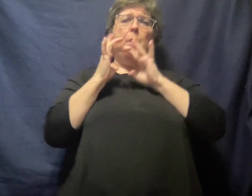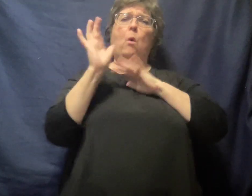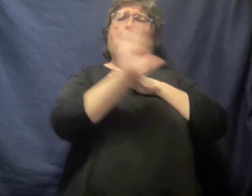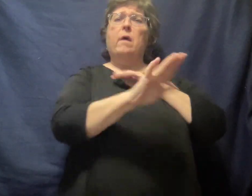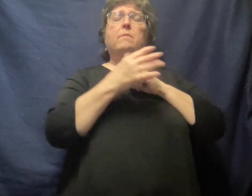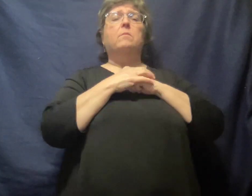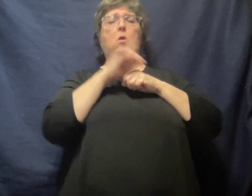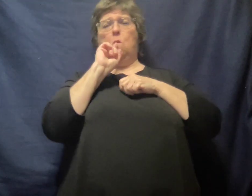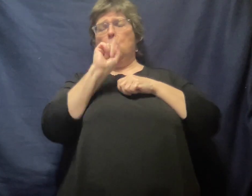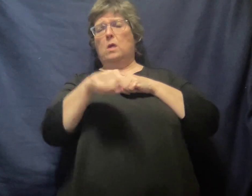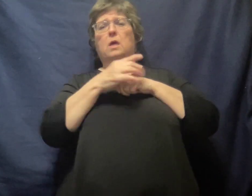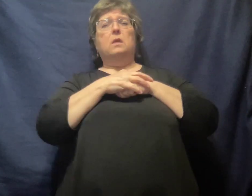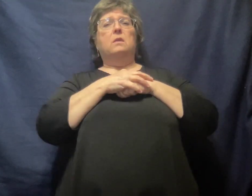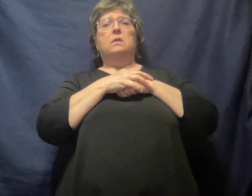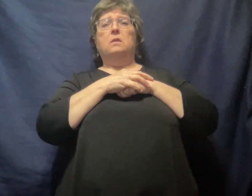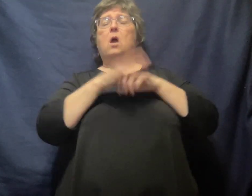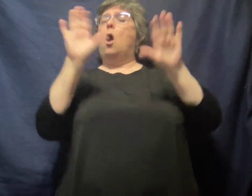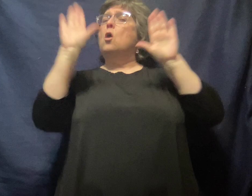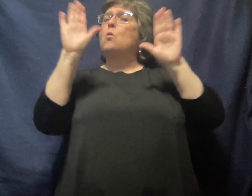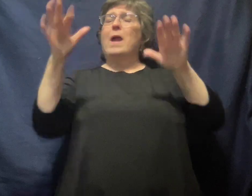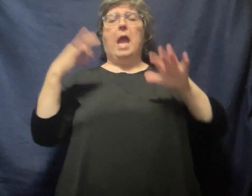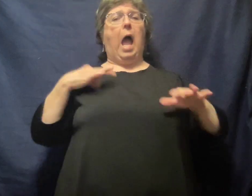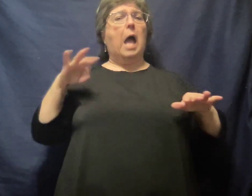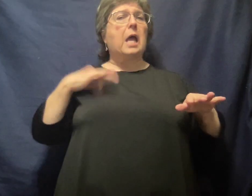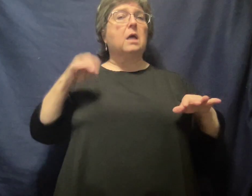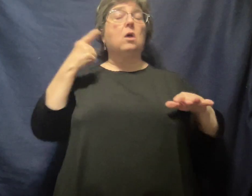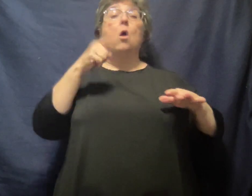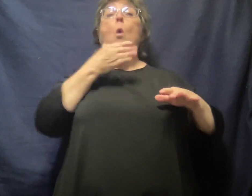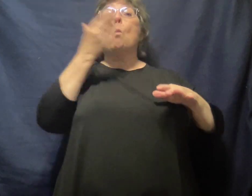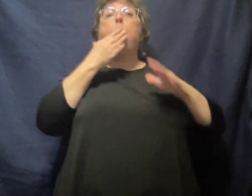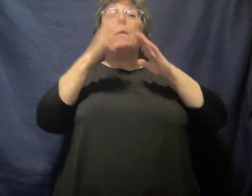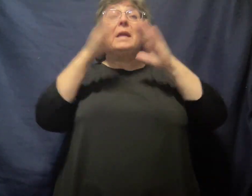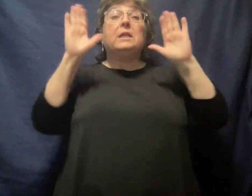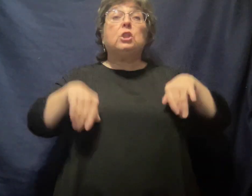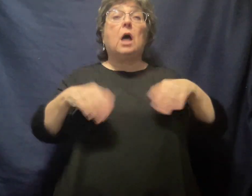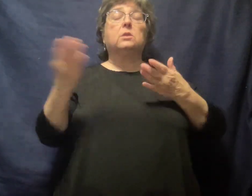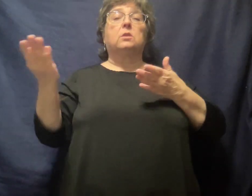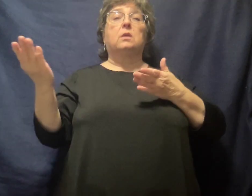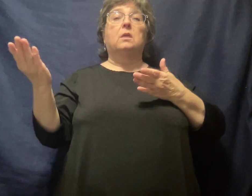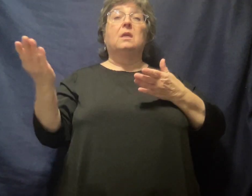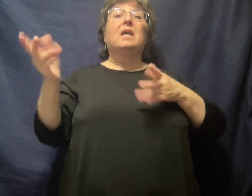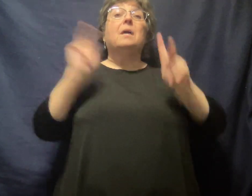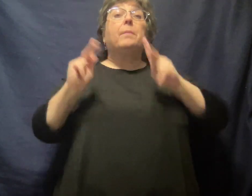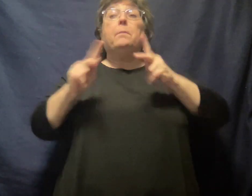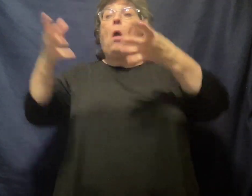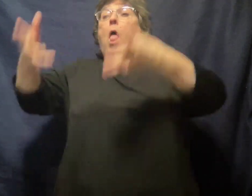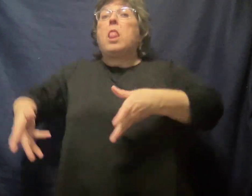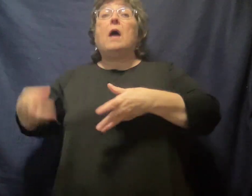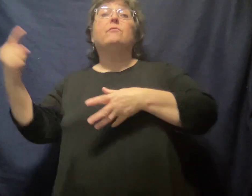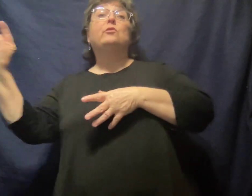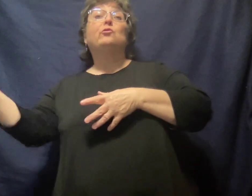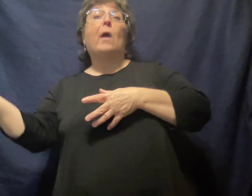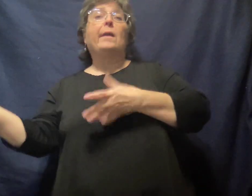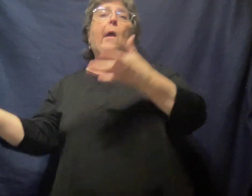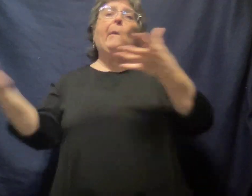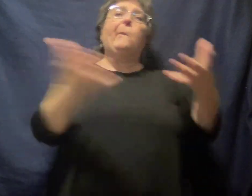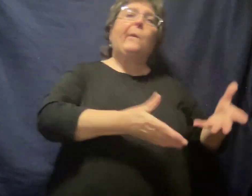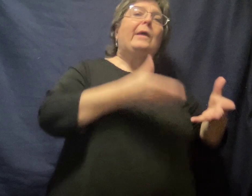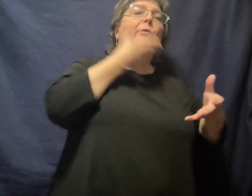been a great asset, warming shelters, bringing stranded individuals to them. So we are